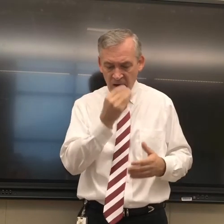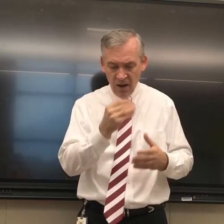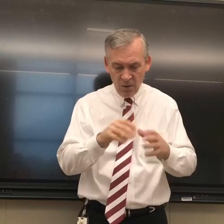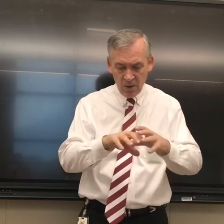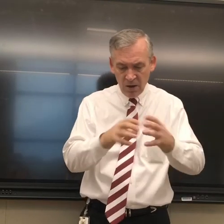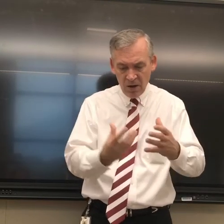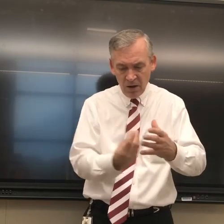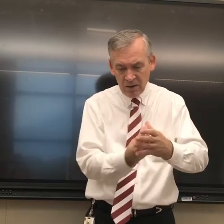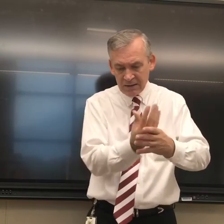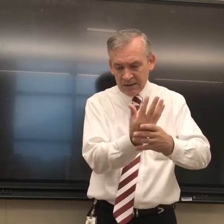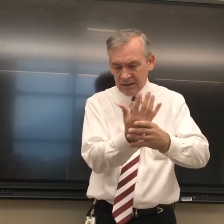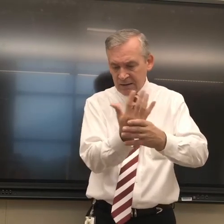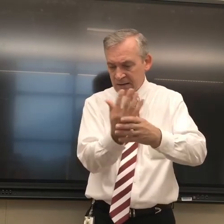painful poignancy.